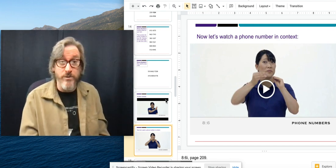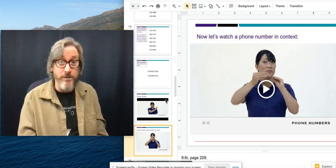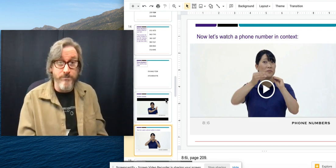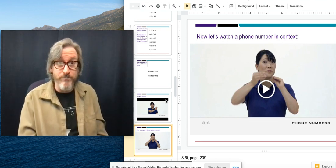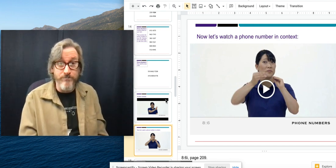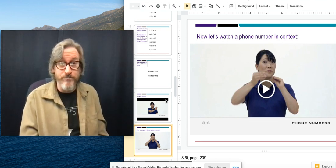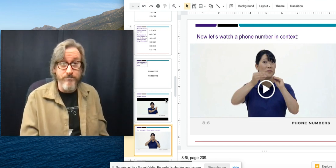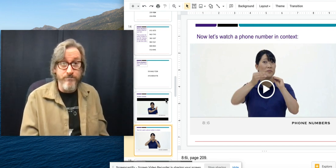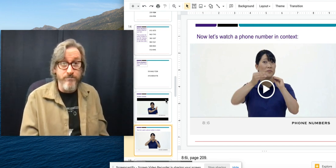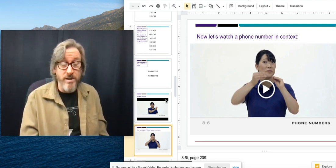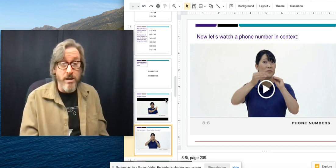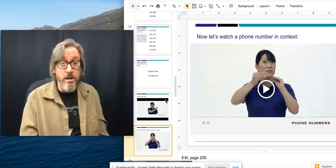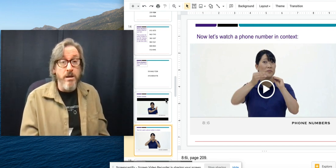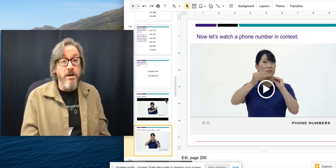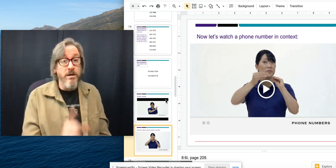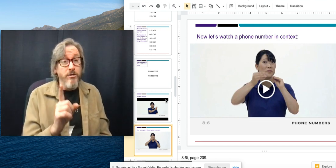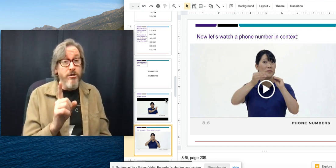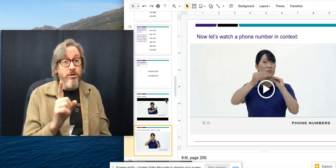Anybody with me?